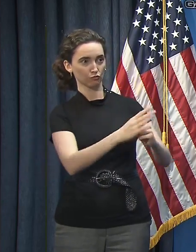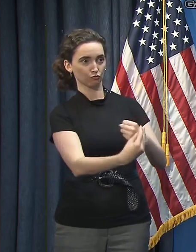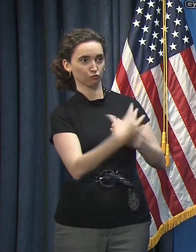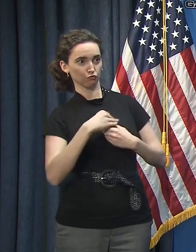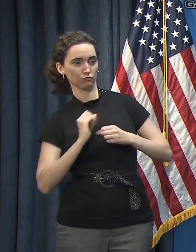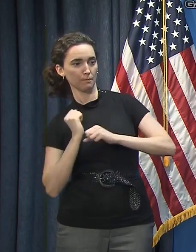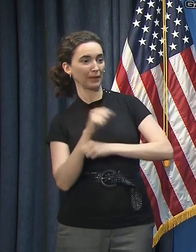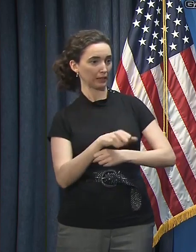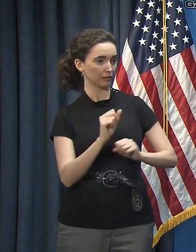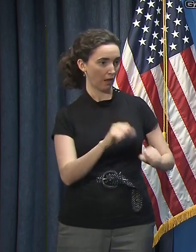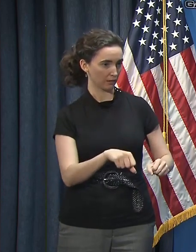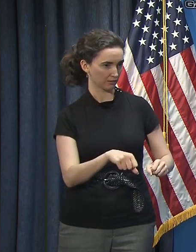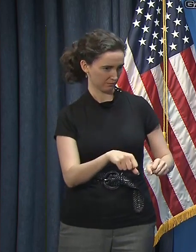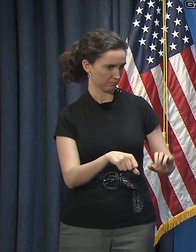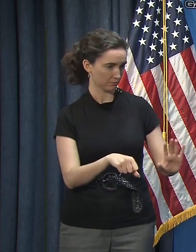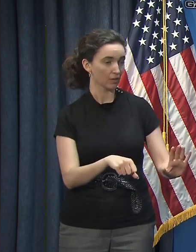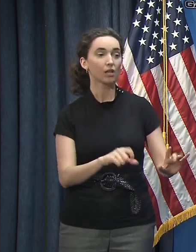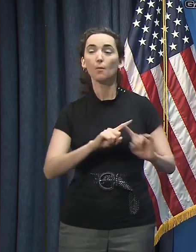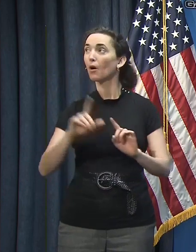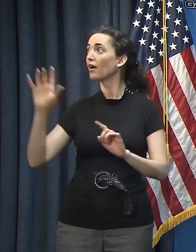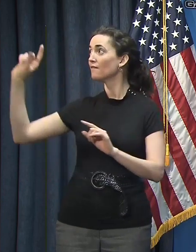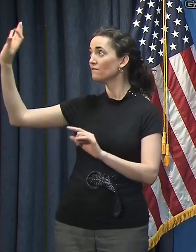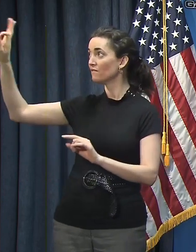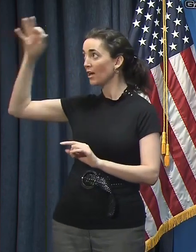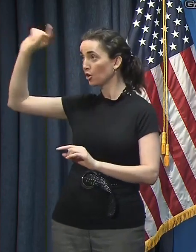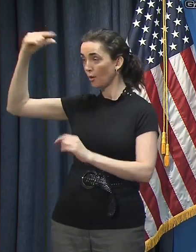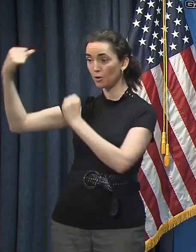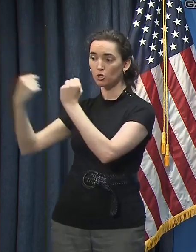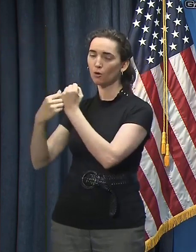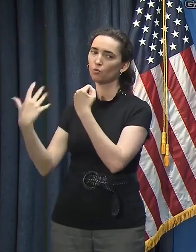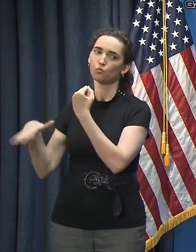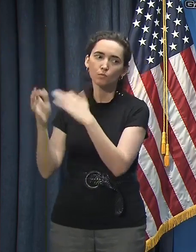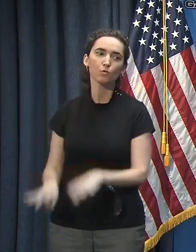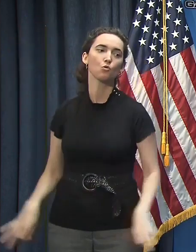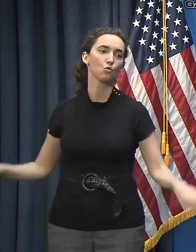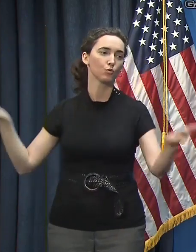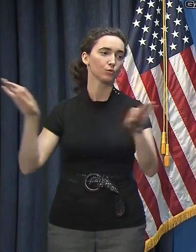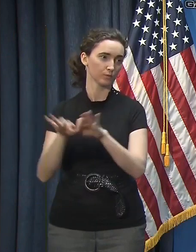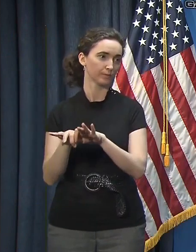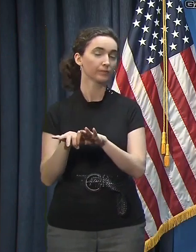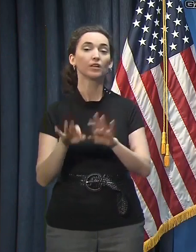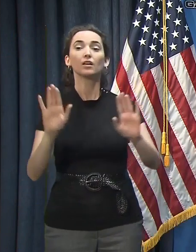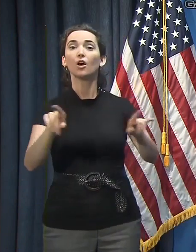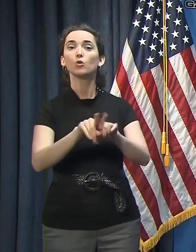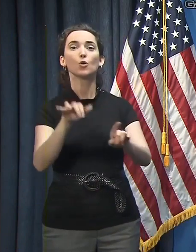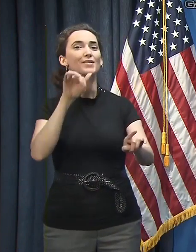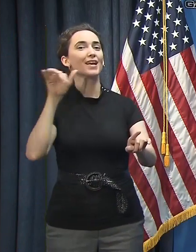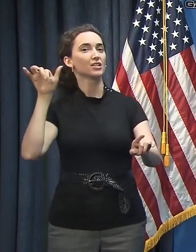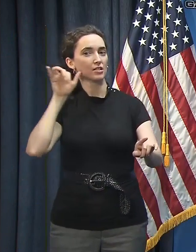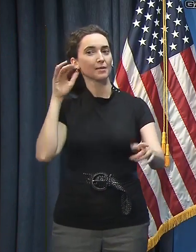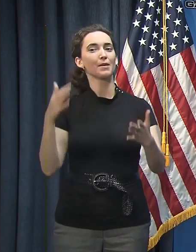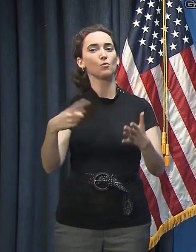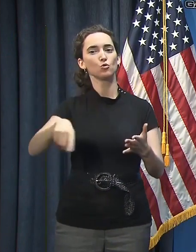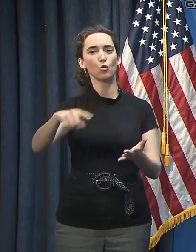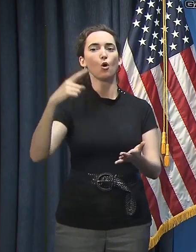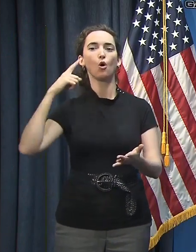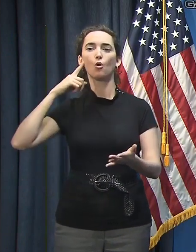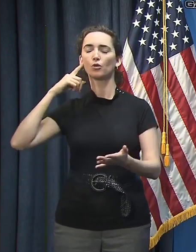support that we're getting from the federal government is critically important. And then yesterday, and you probably heard this discussed at